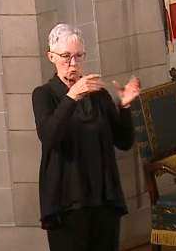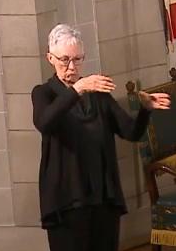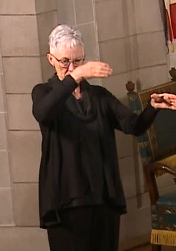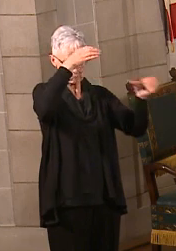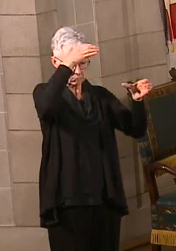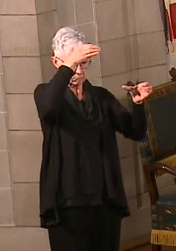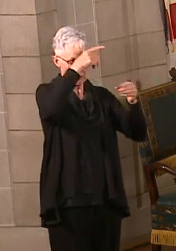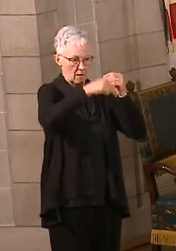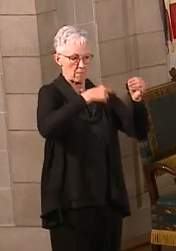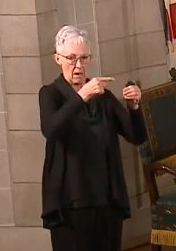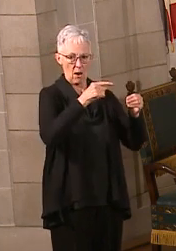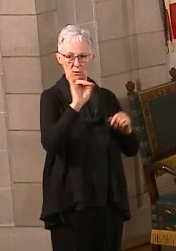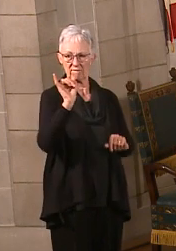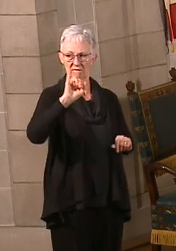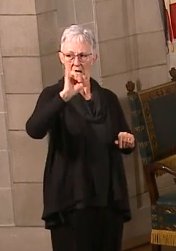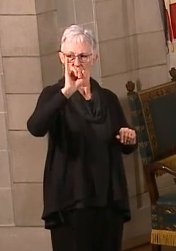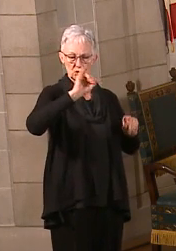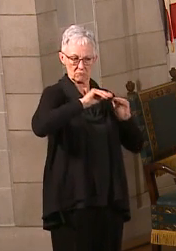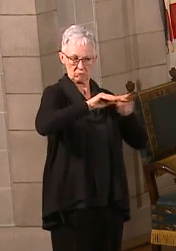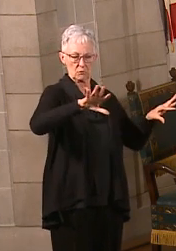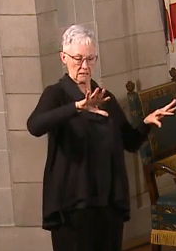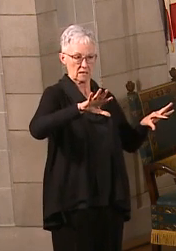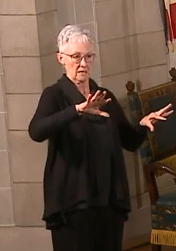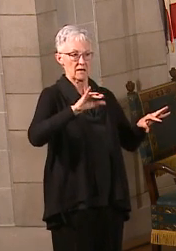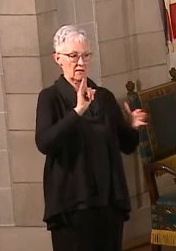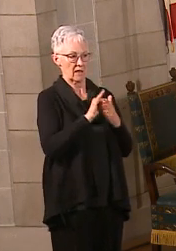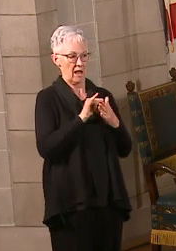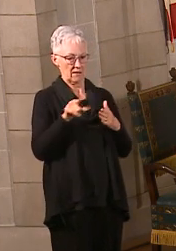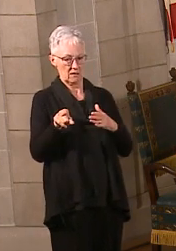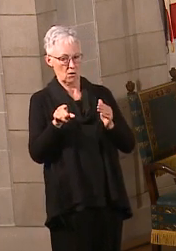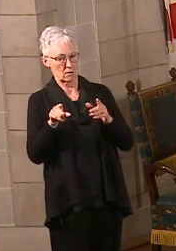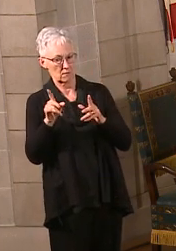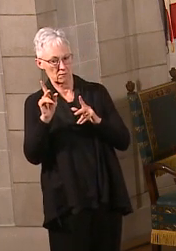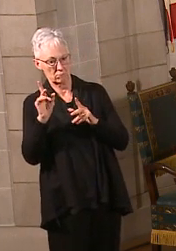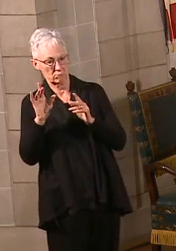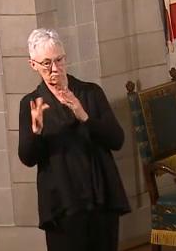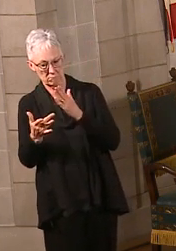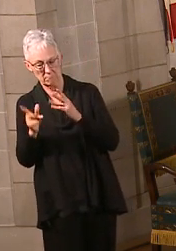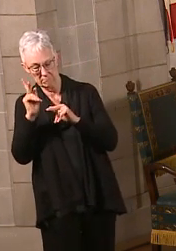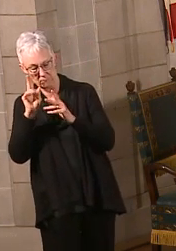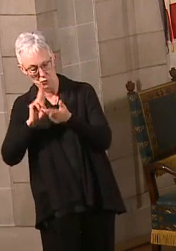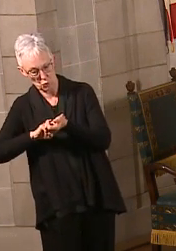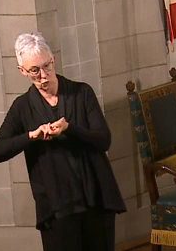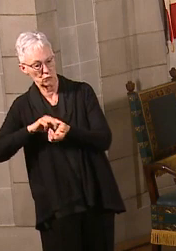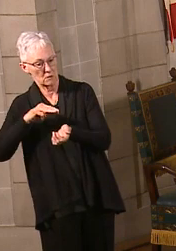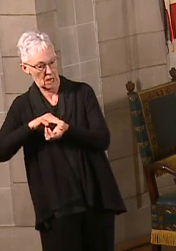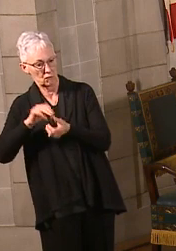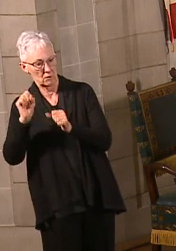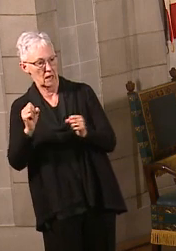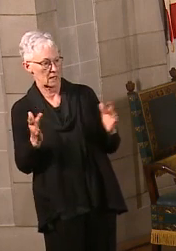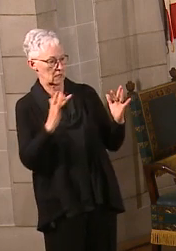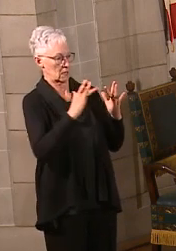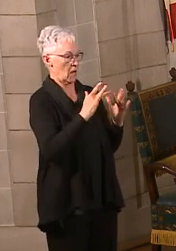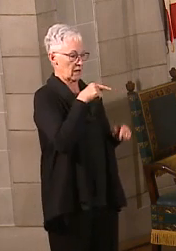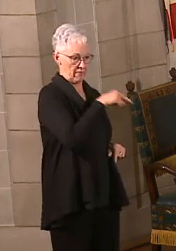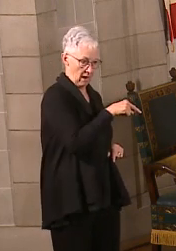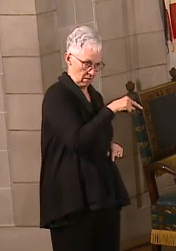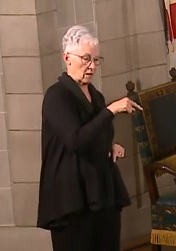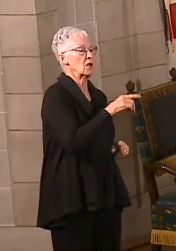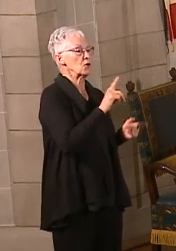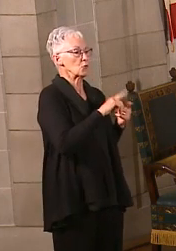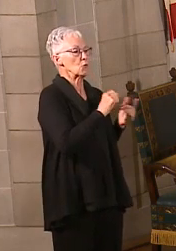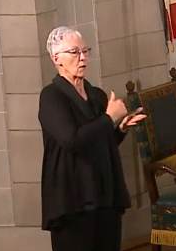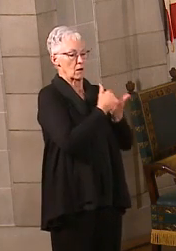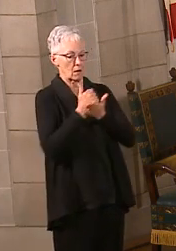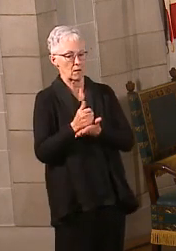out there for our long-term care facilities. And again, we want to do more of that training, including in-person training, to be able to help our long-term care